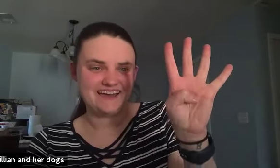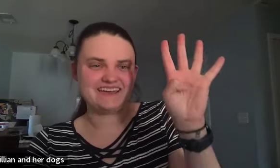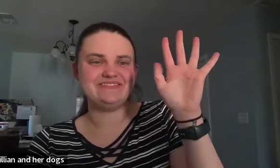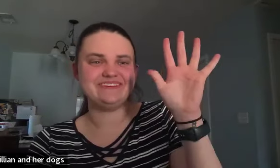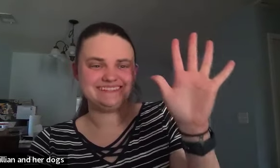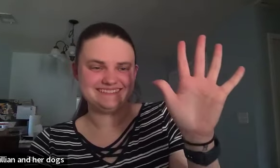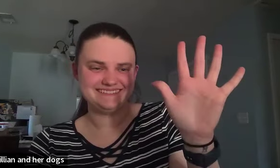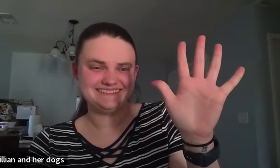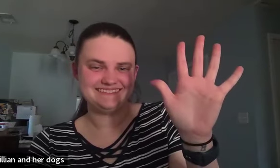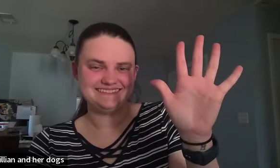5,